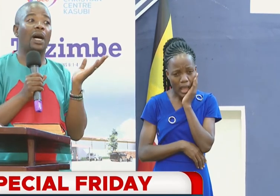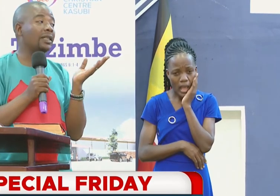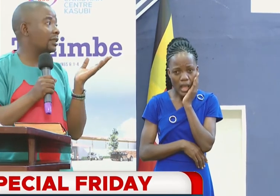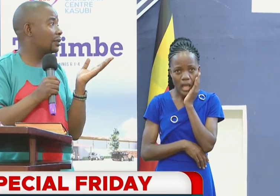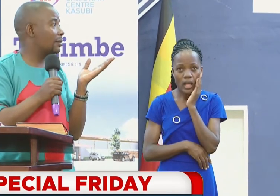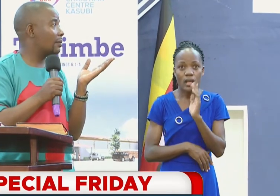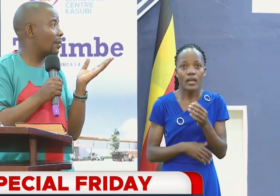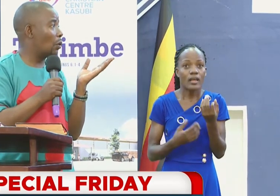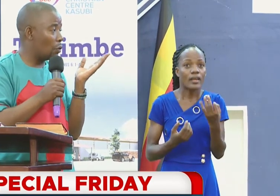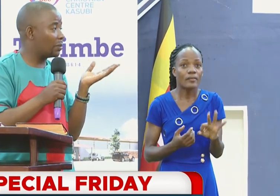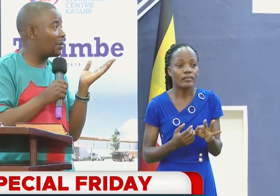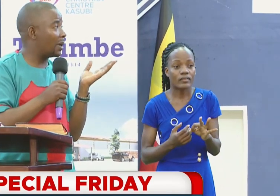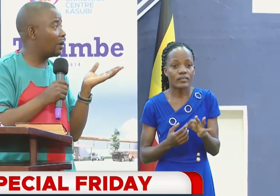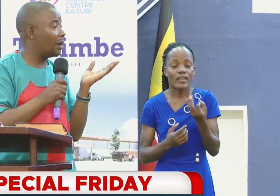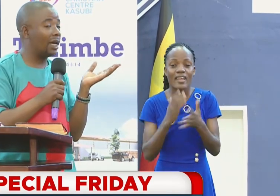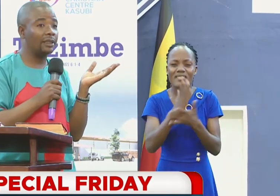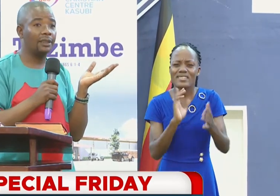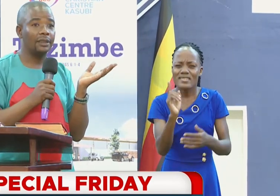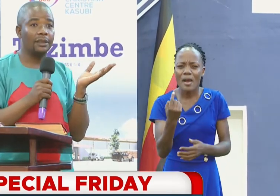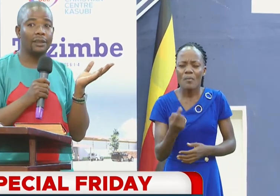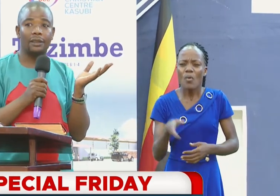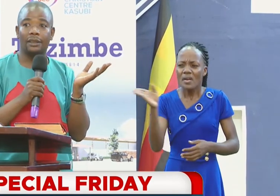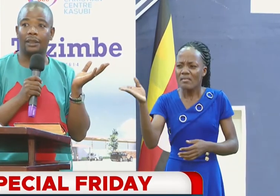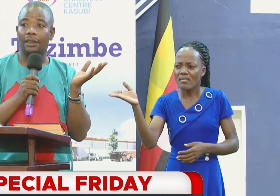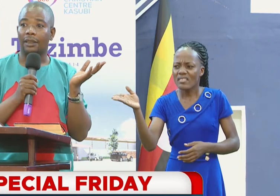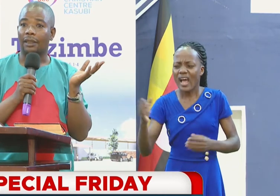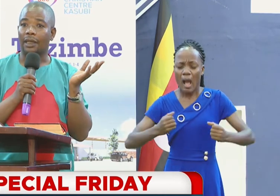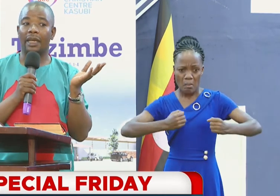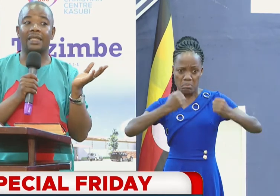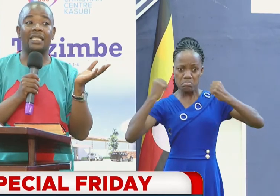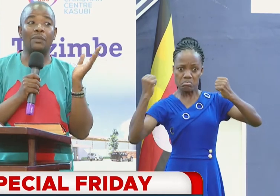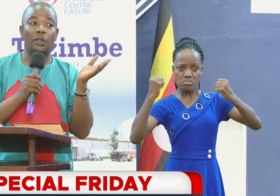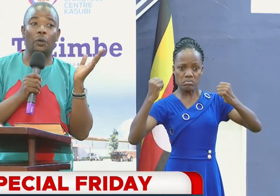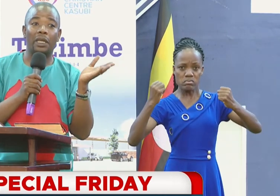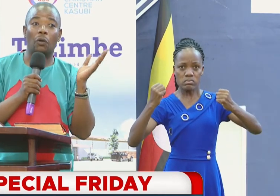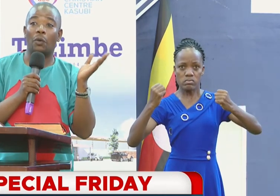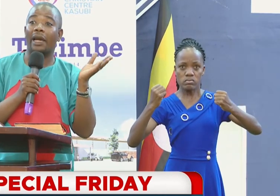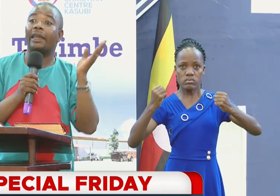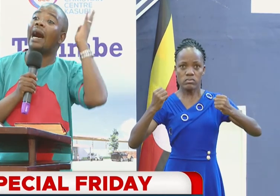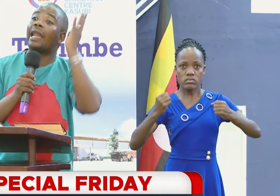survive? Gundi wababa de wamanyi. If he was a mighty person,